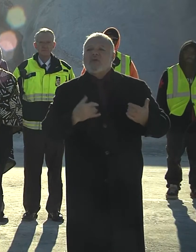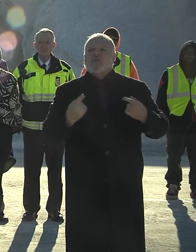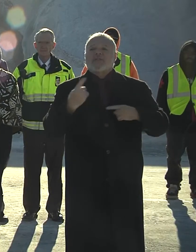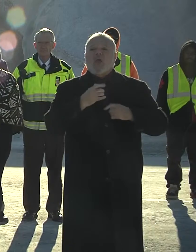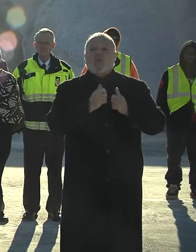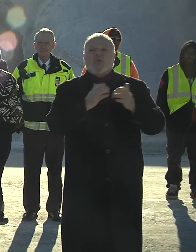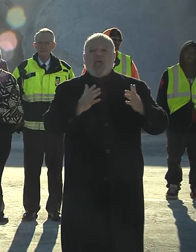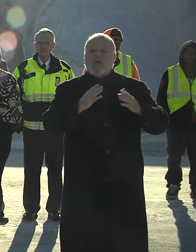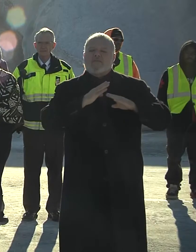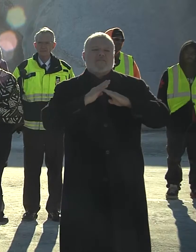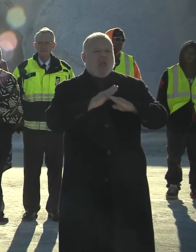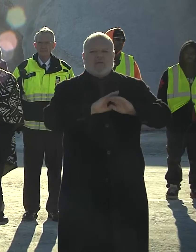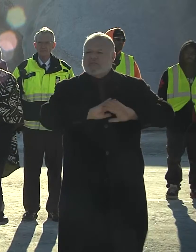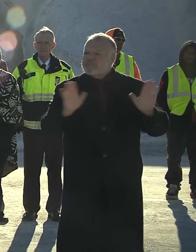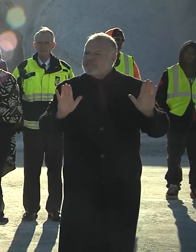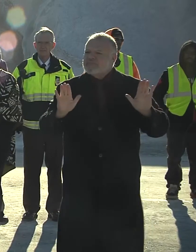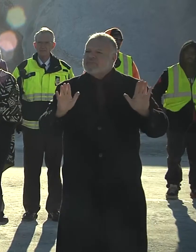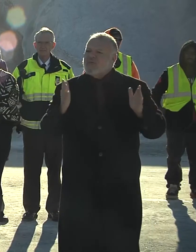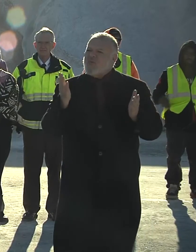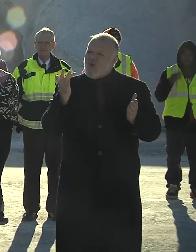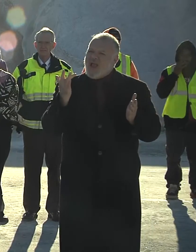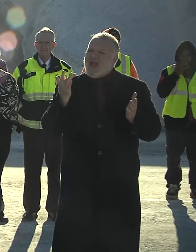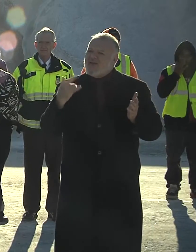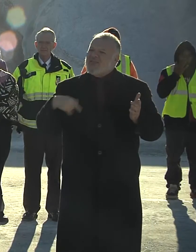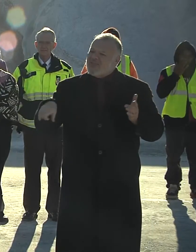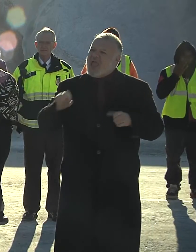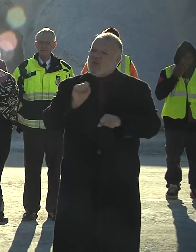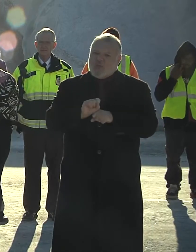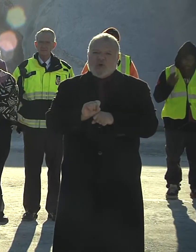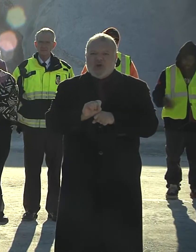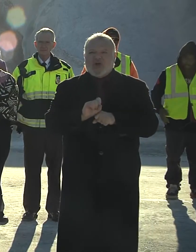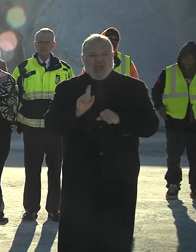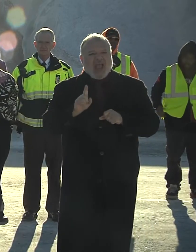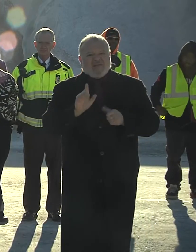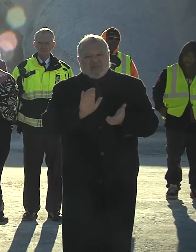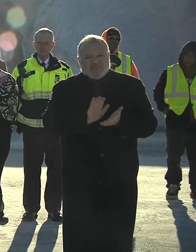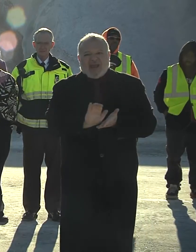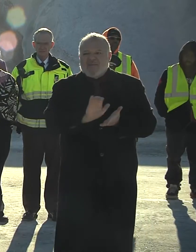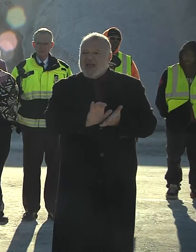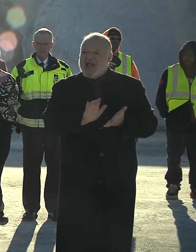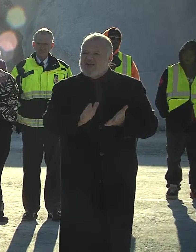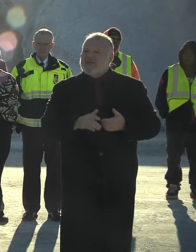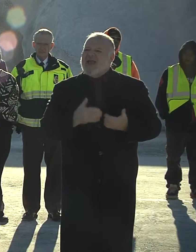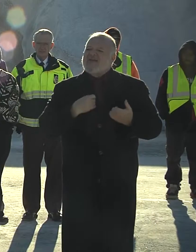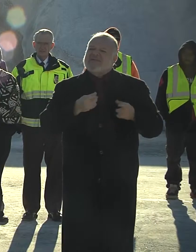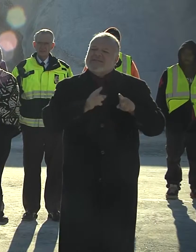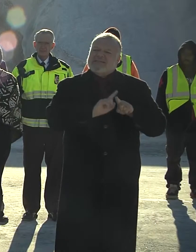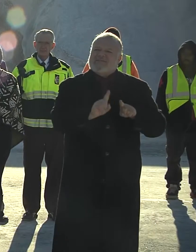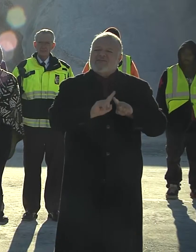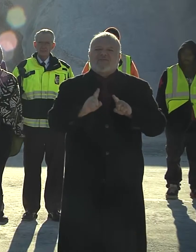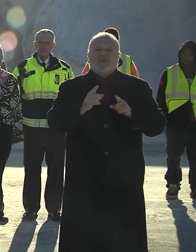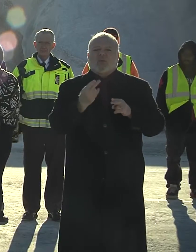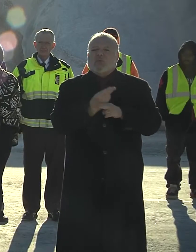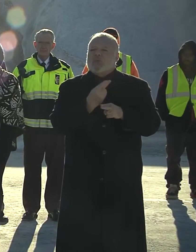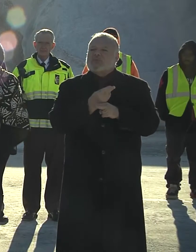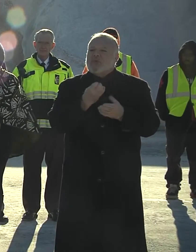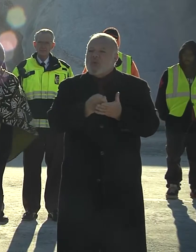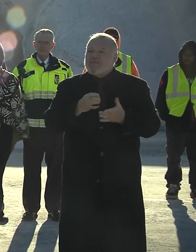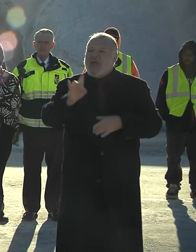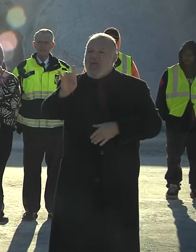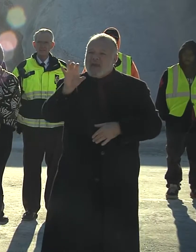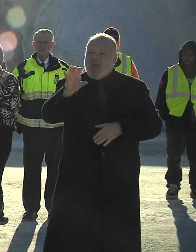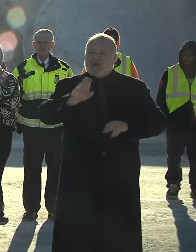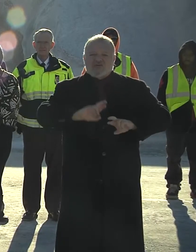As Mayor Wu mentioned, we currently have 170 pieces of in-house snow clearing equipment with the ability to put over 800 pieces on the road during